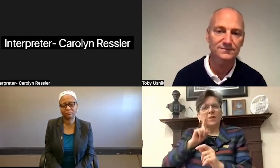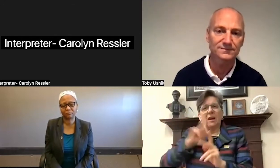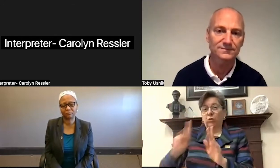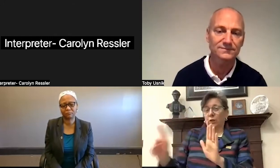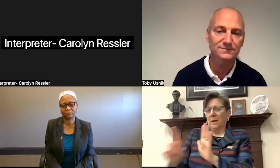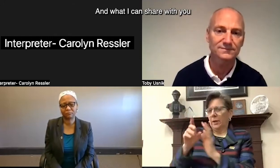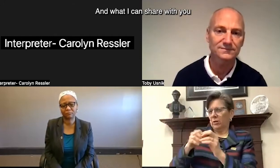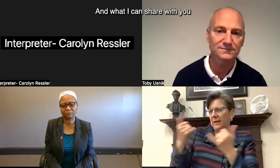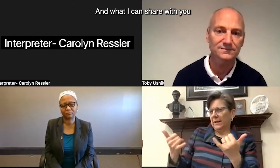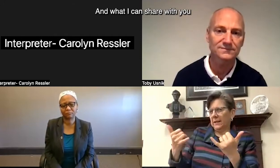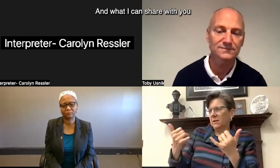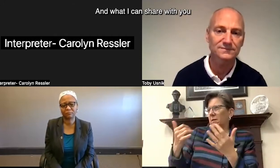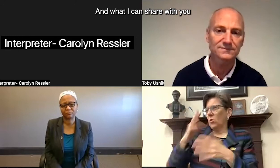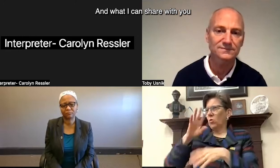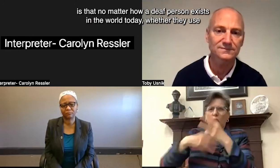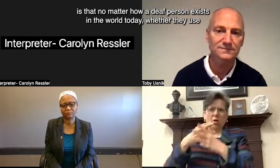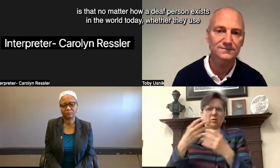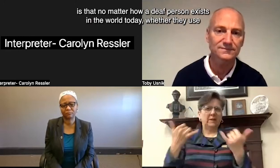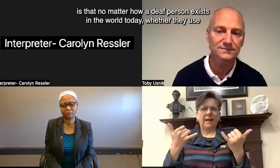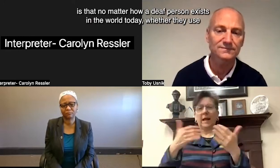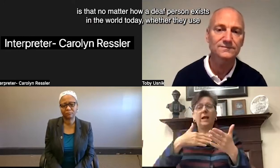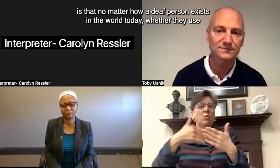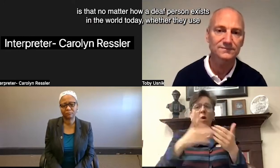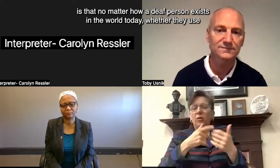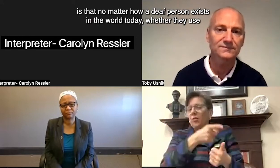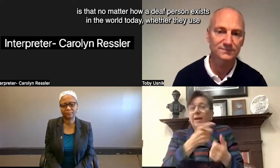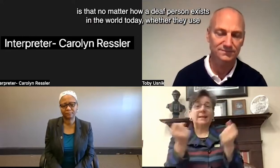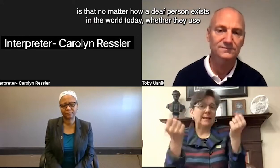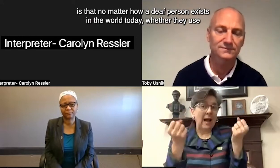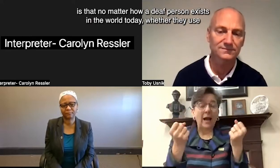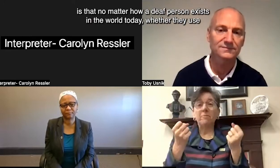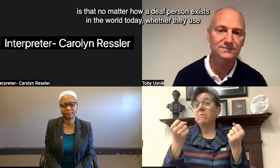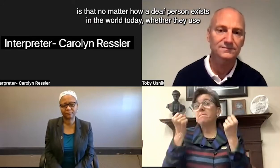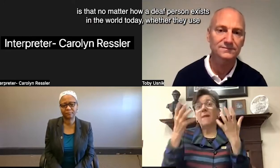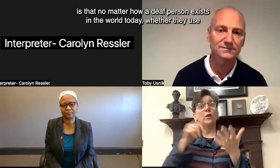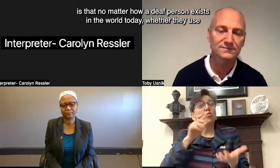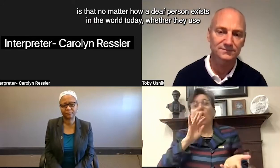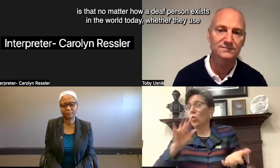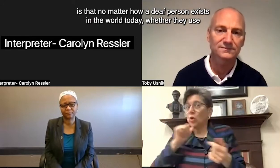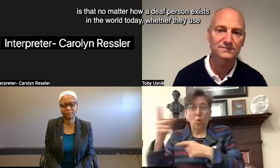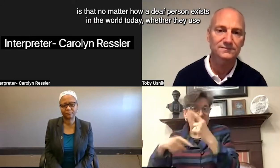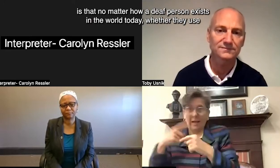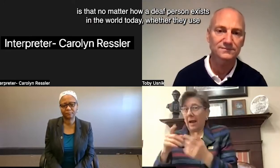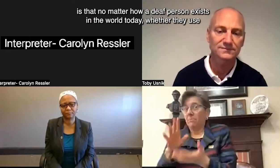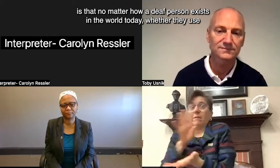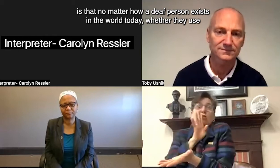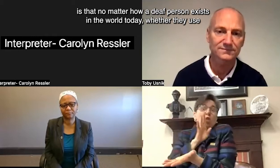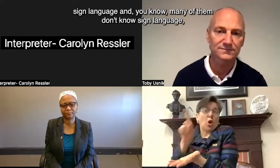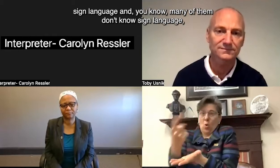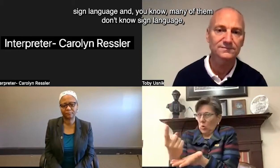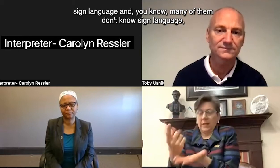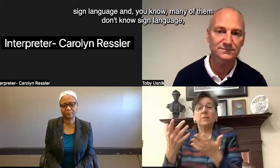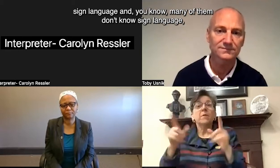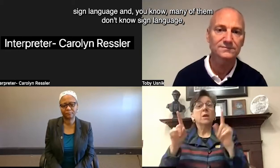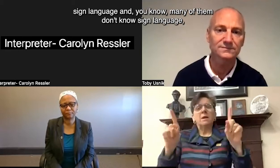share with you is that no matter how a deaf person exists in the world today, whether they use sign language, and you know, many of